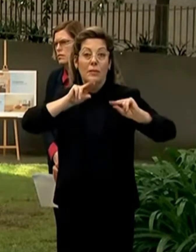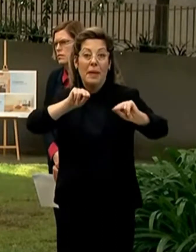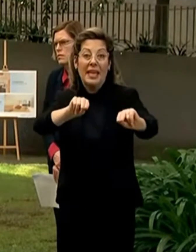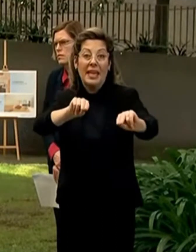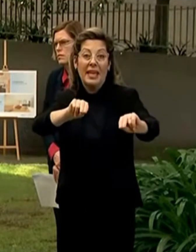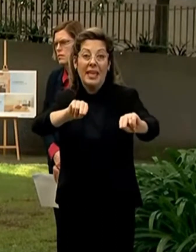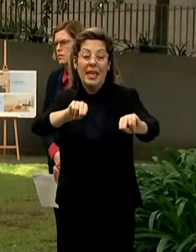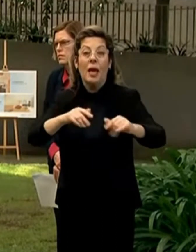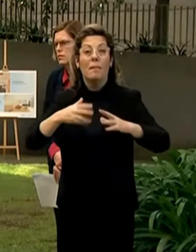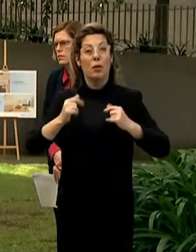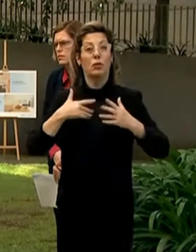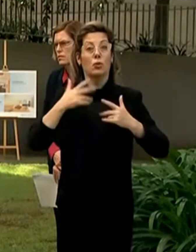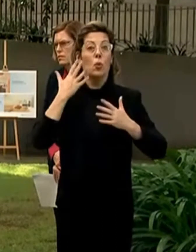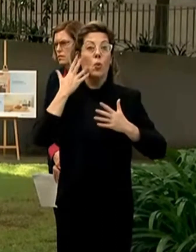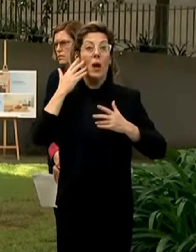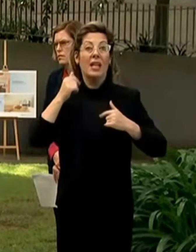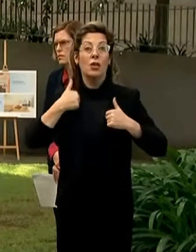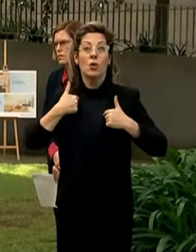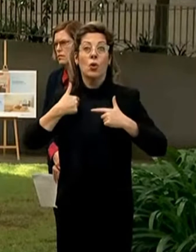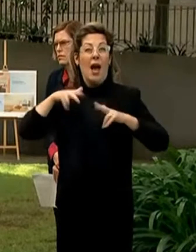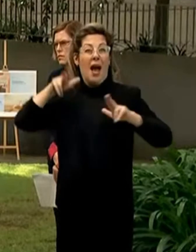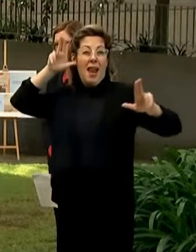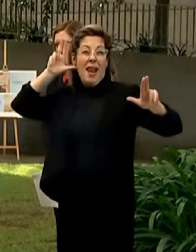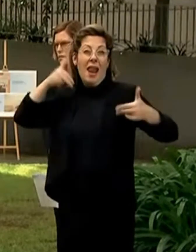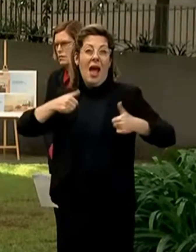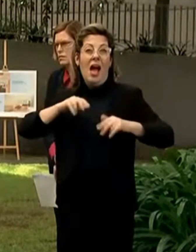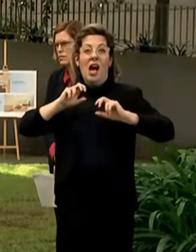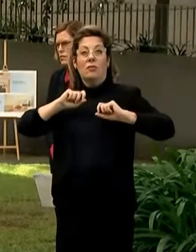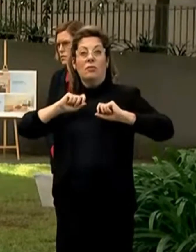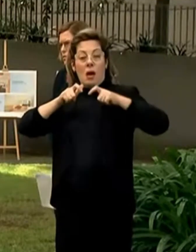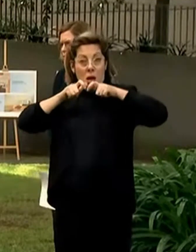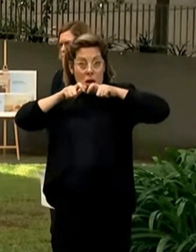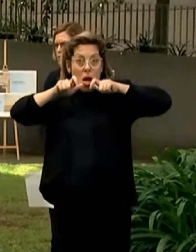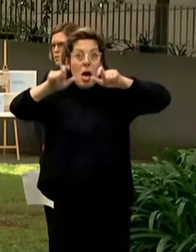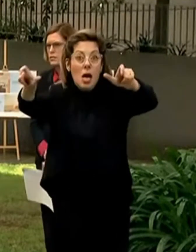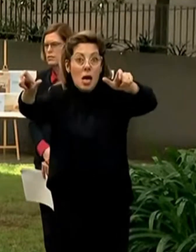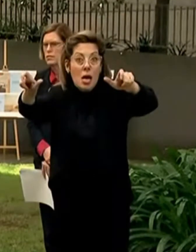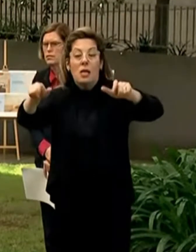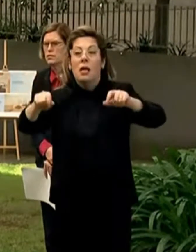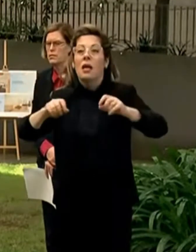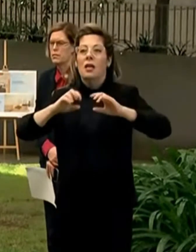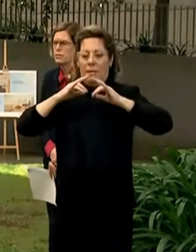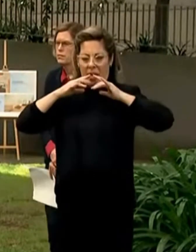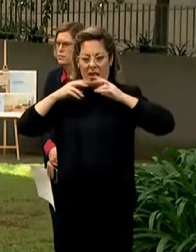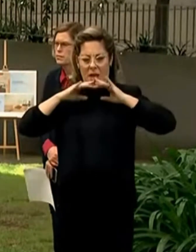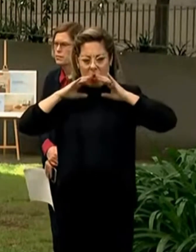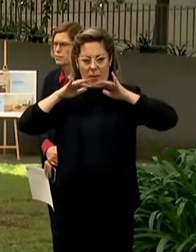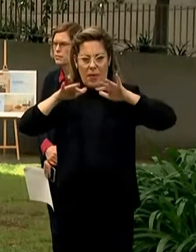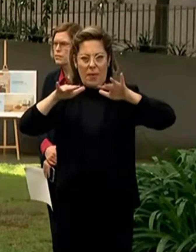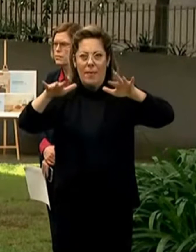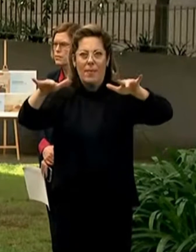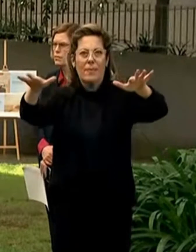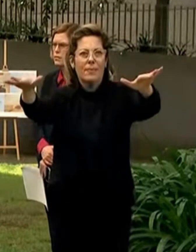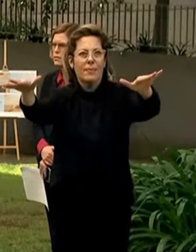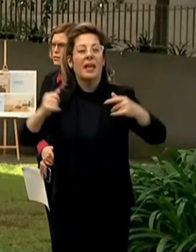the virus is, because the louder you speak, the further the droplets go, which is why I'm always keen to make sure there's a distance around here, because